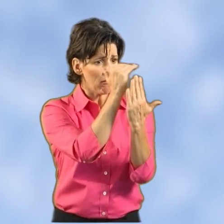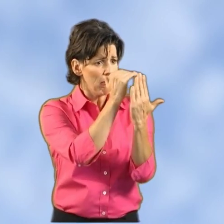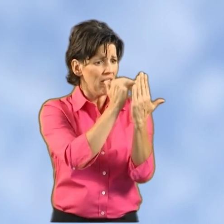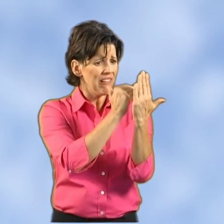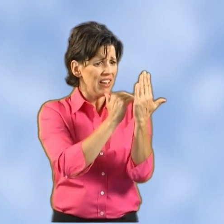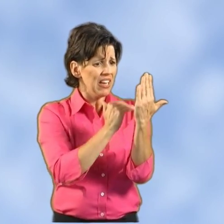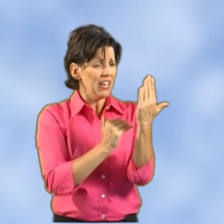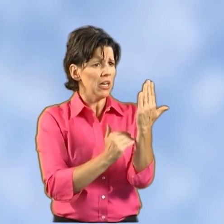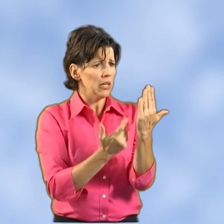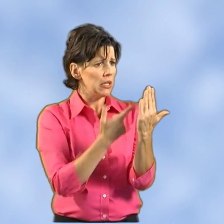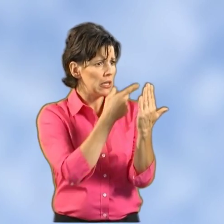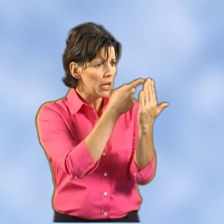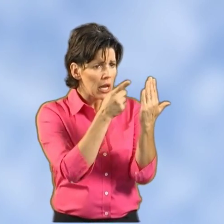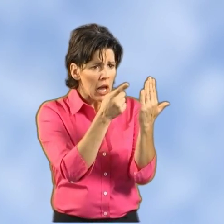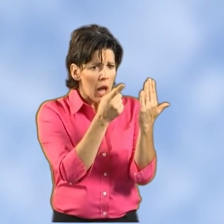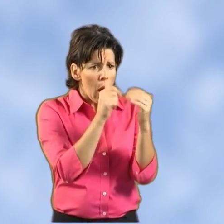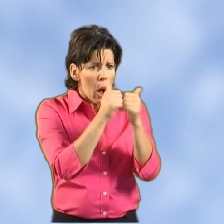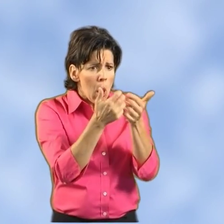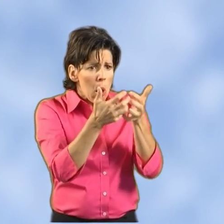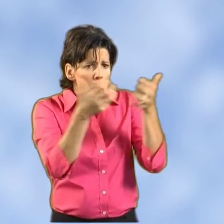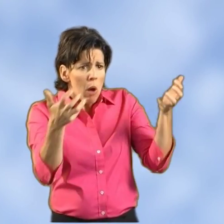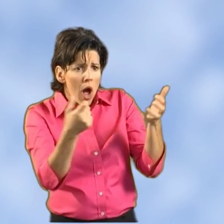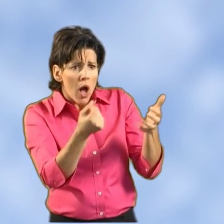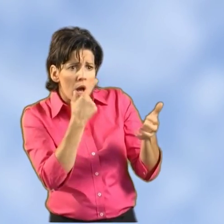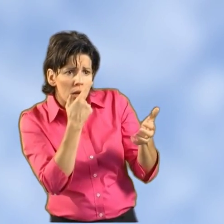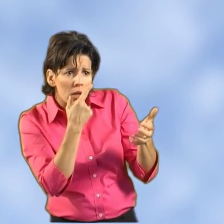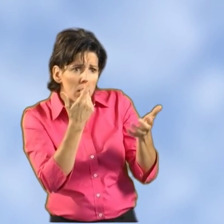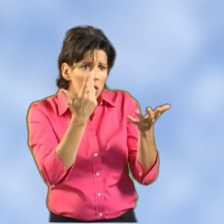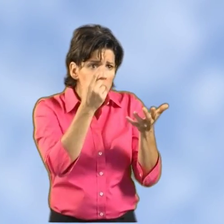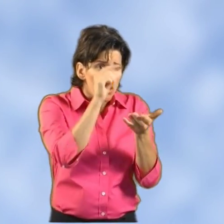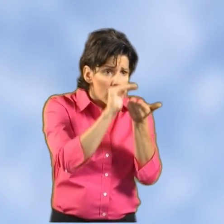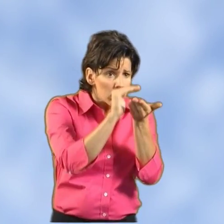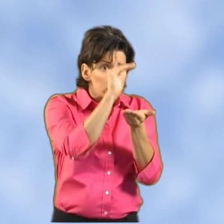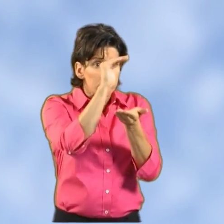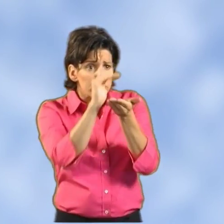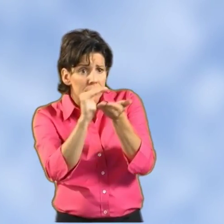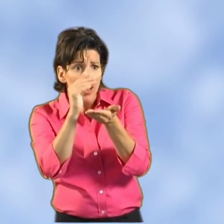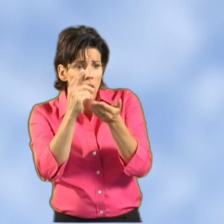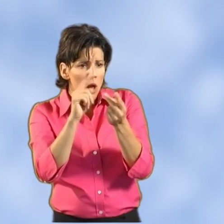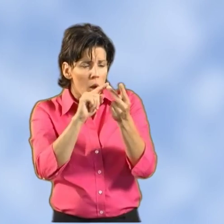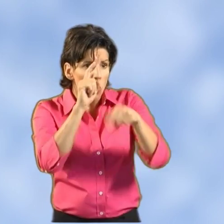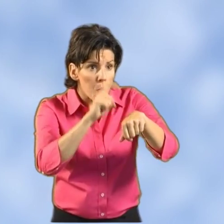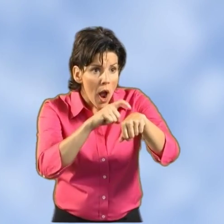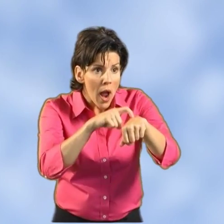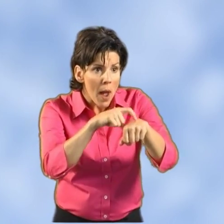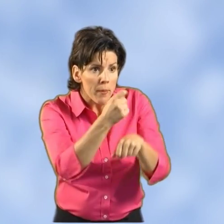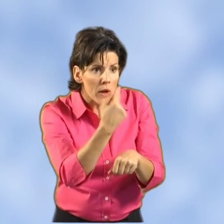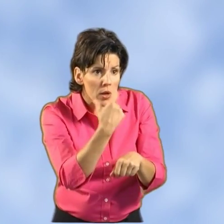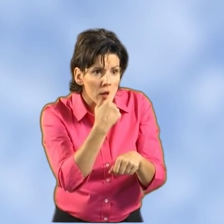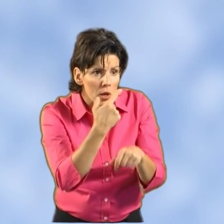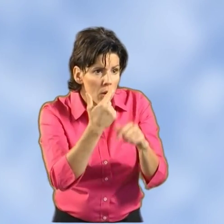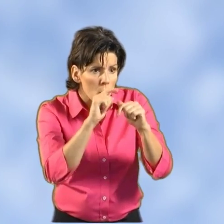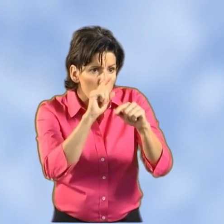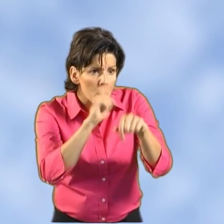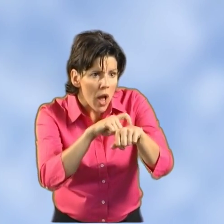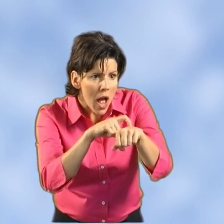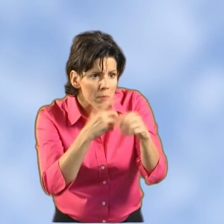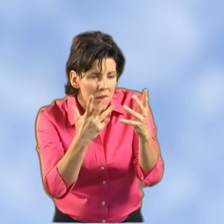Keep a list of all your cancer treatment drugs, the names of what is being taken, and